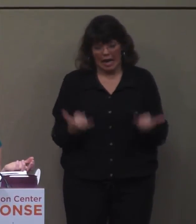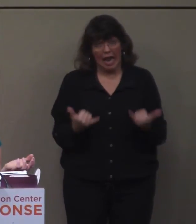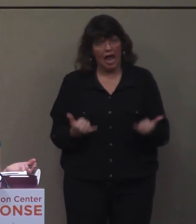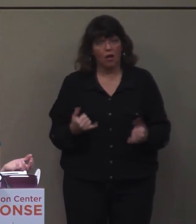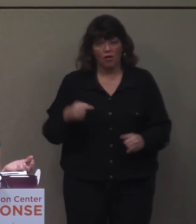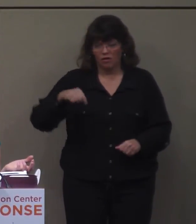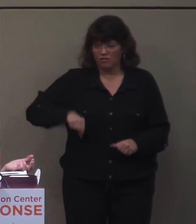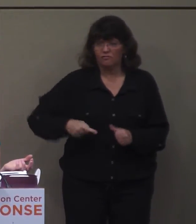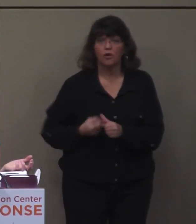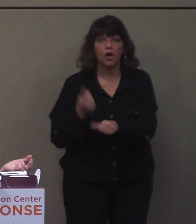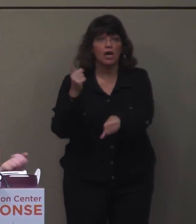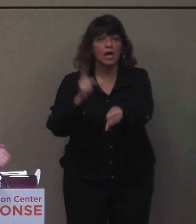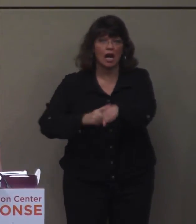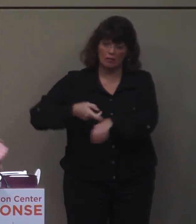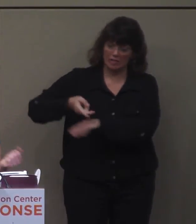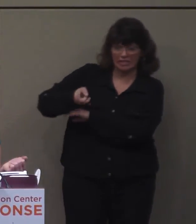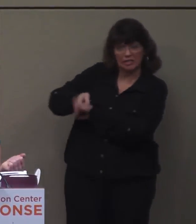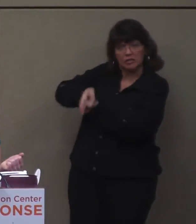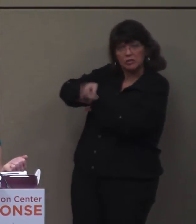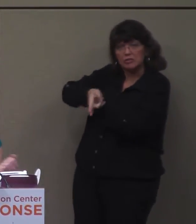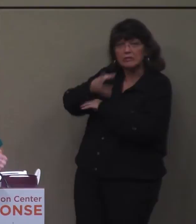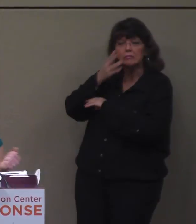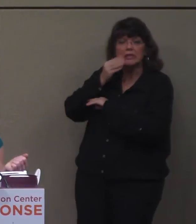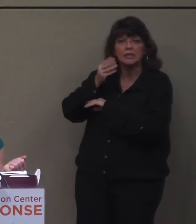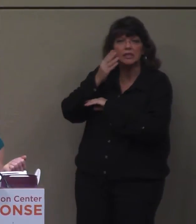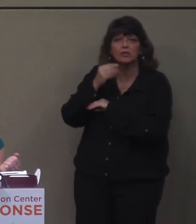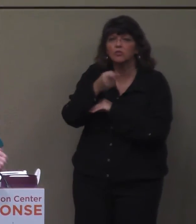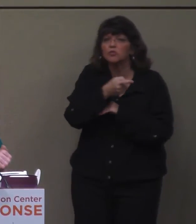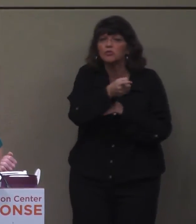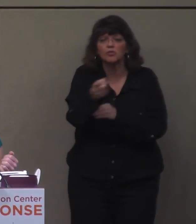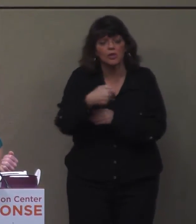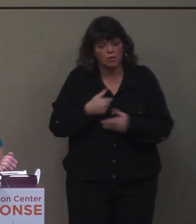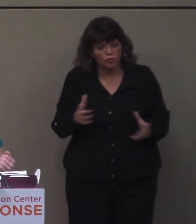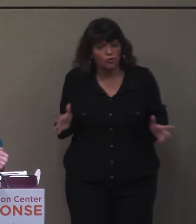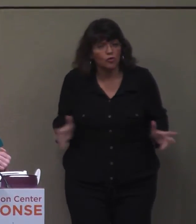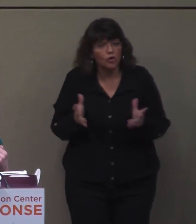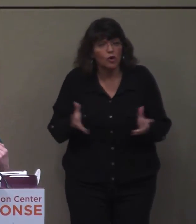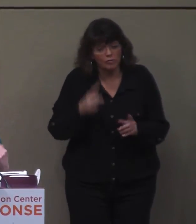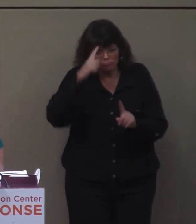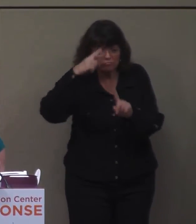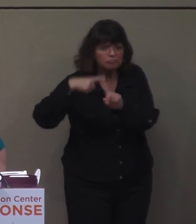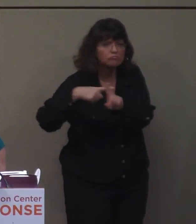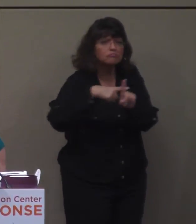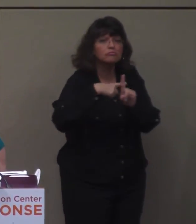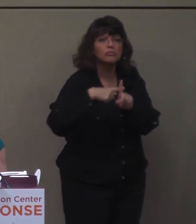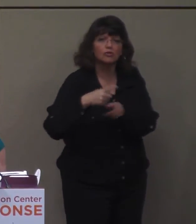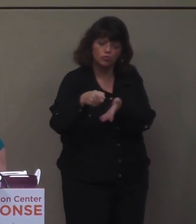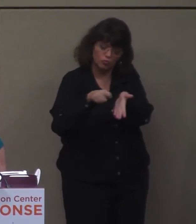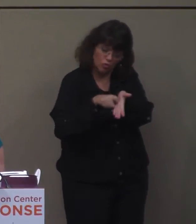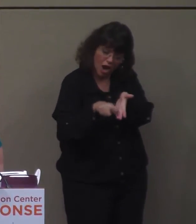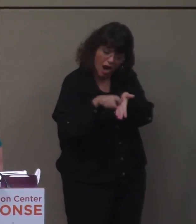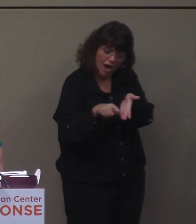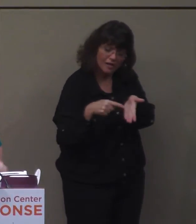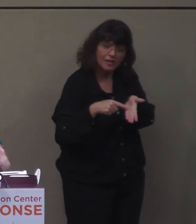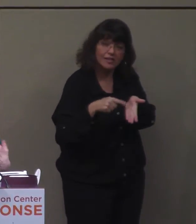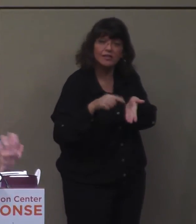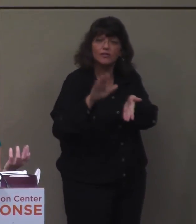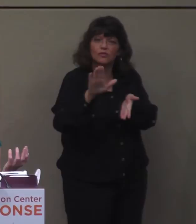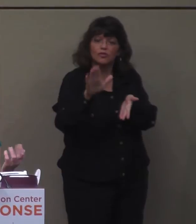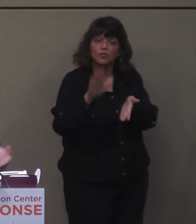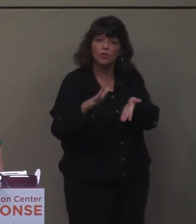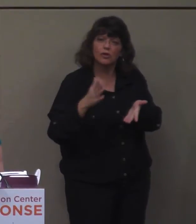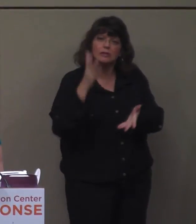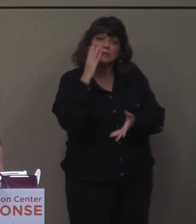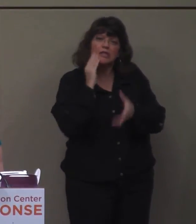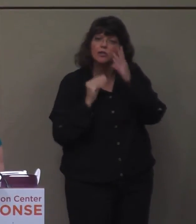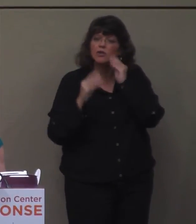matter. So I really want to encourage you to get a notebook, get a journal, get something, and I want you to write every day, write about your fears and your